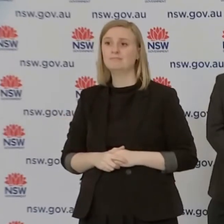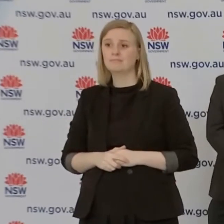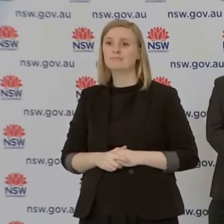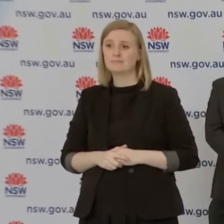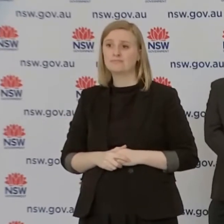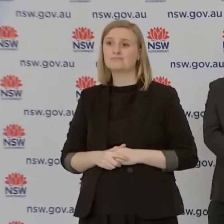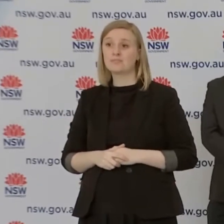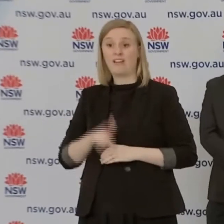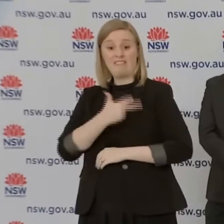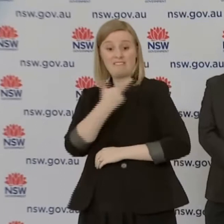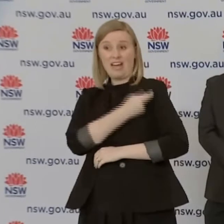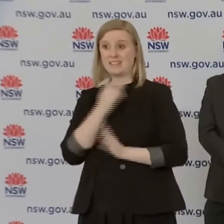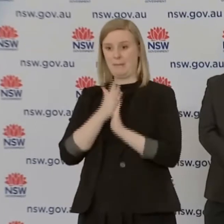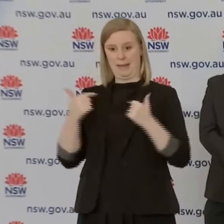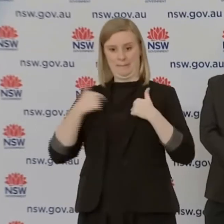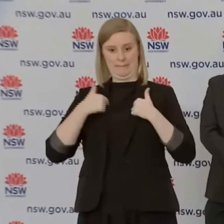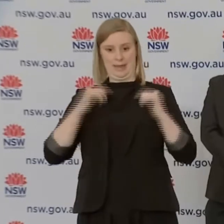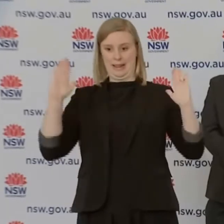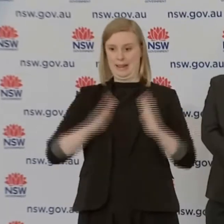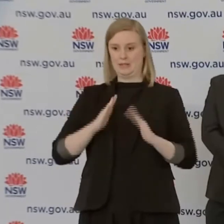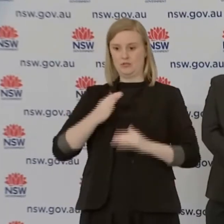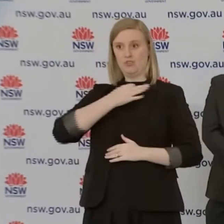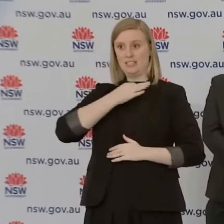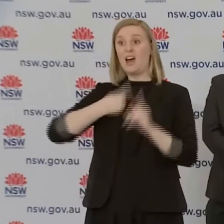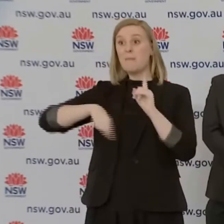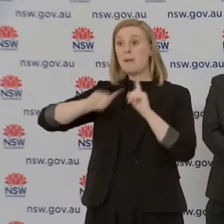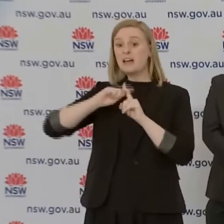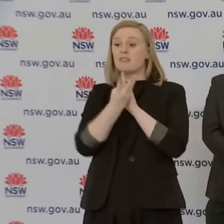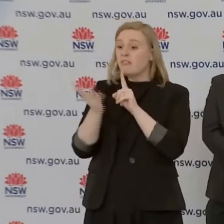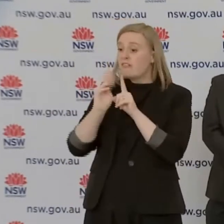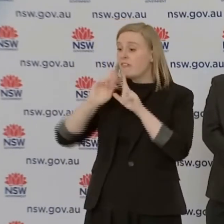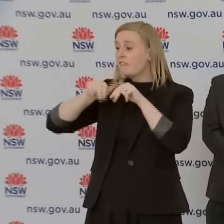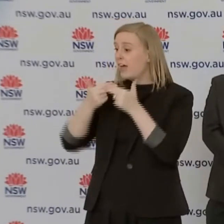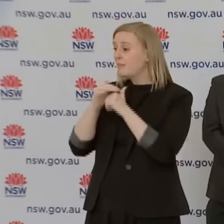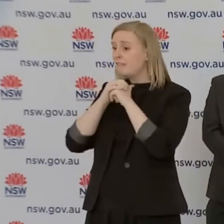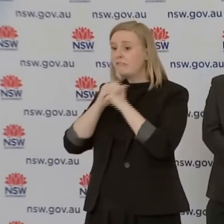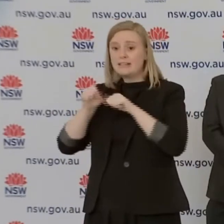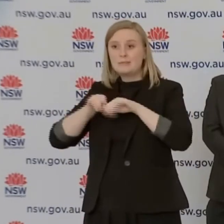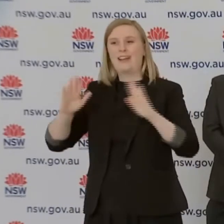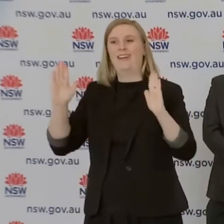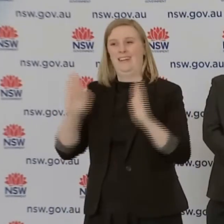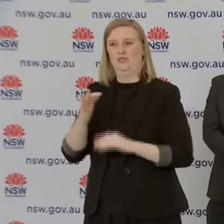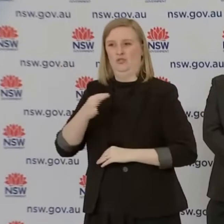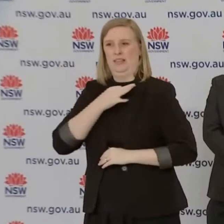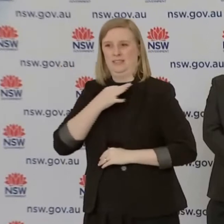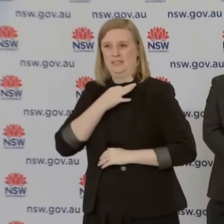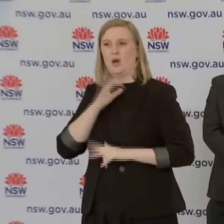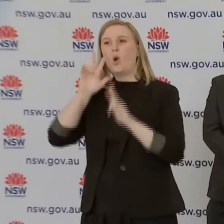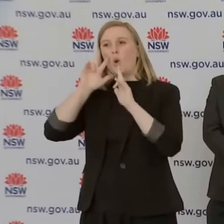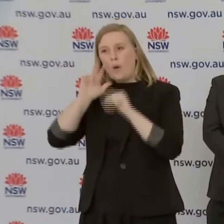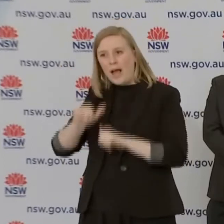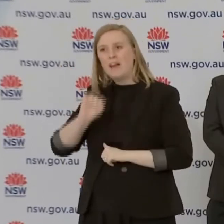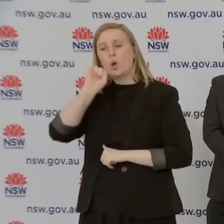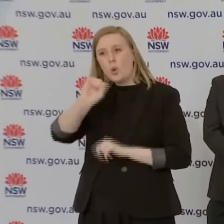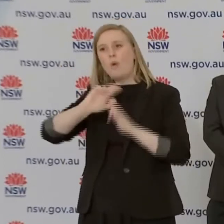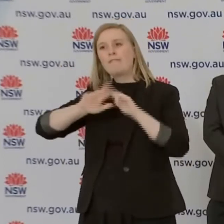of those around you, but also reduces the likelihood of you spreading on the virus to others. Again, I want to stress, every